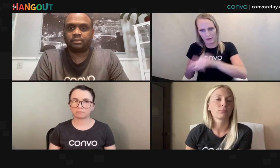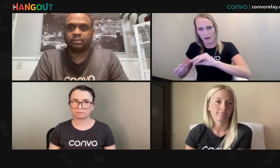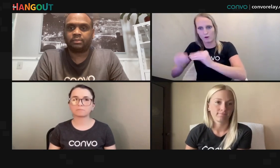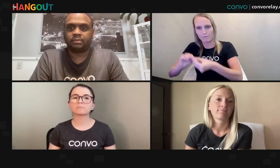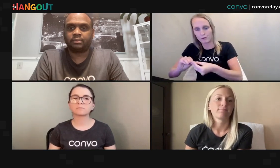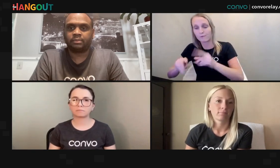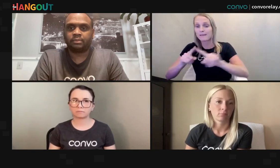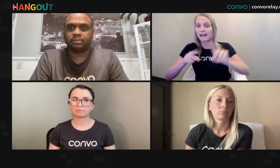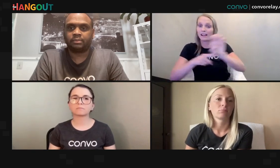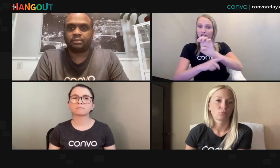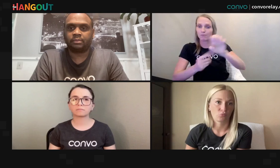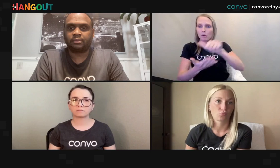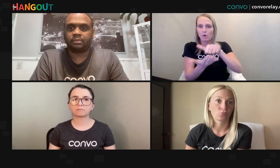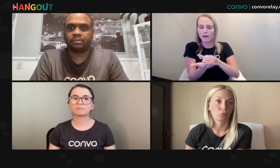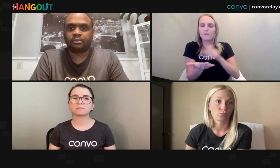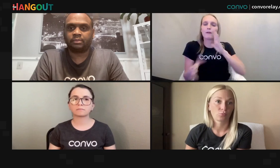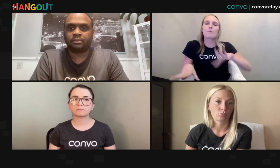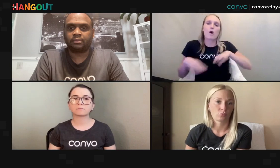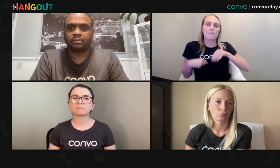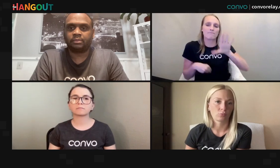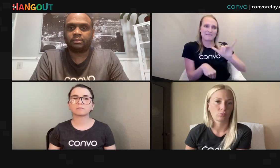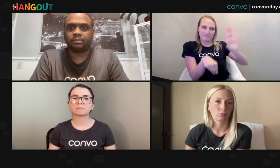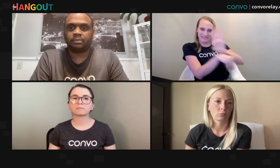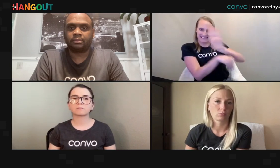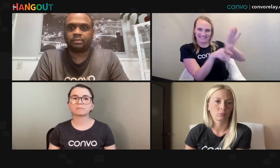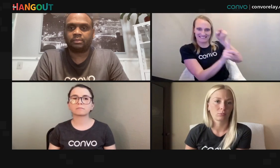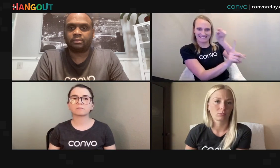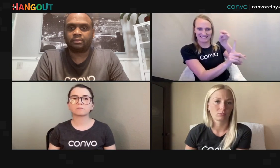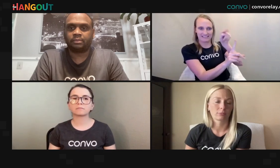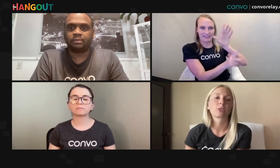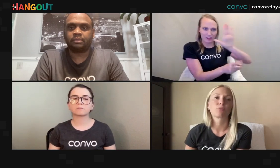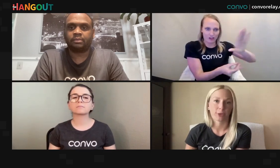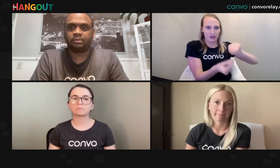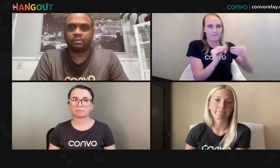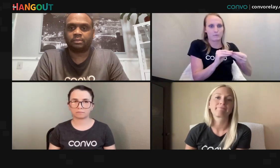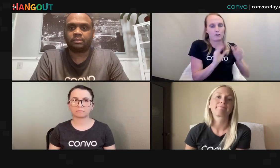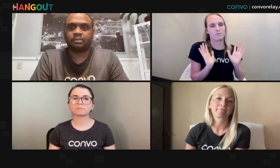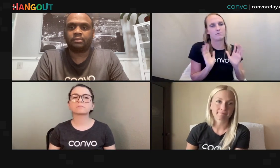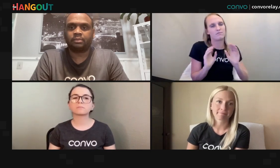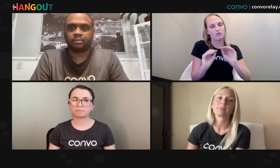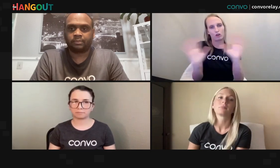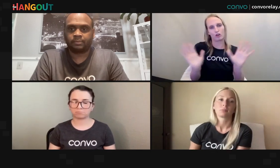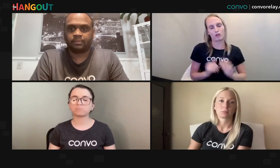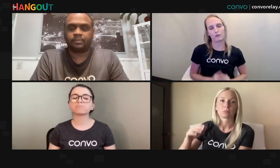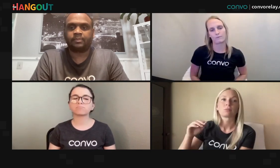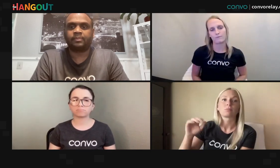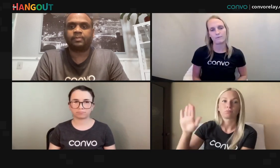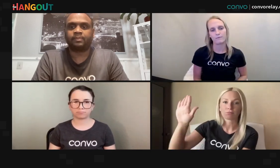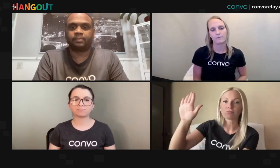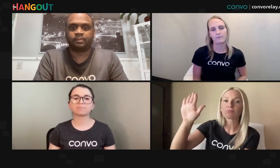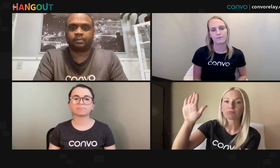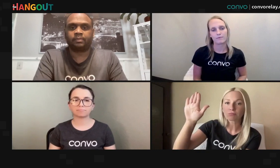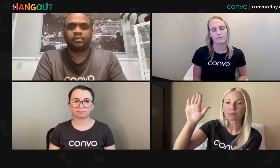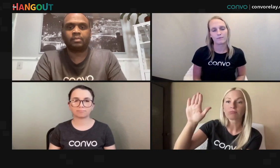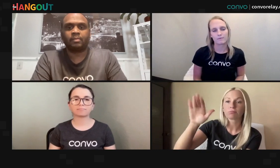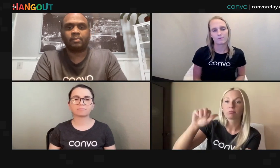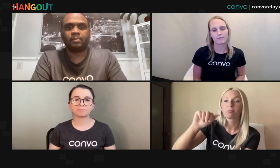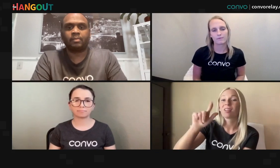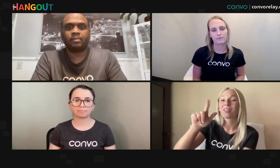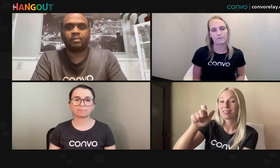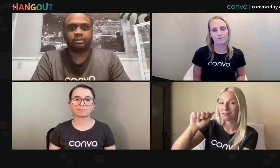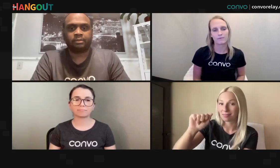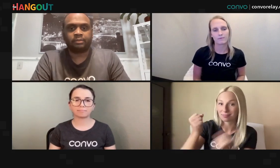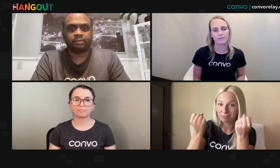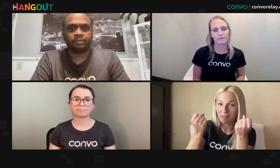it won't, but a personal number it will. So the personal number, you'll be owning that number, and enterprise number will stick to the business, just to